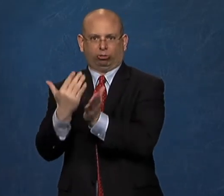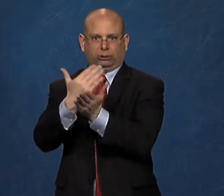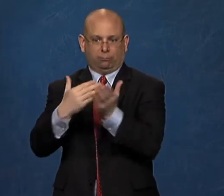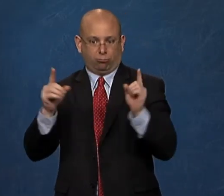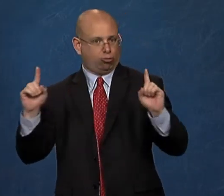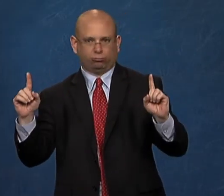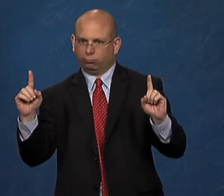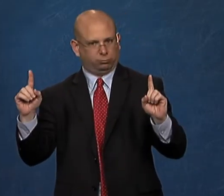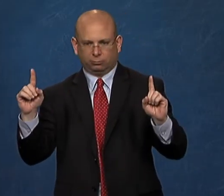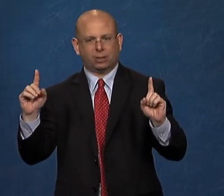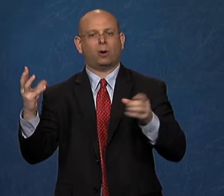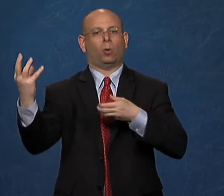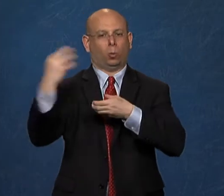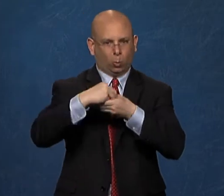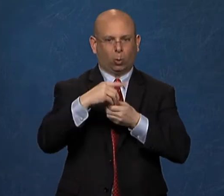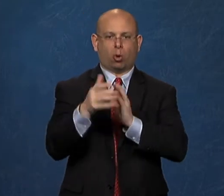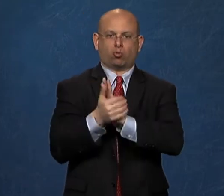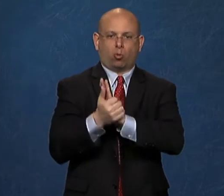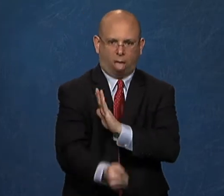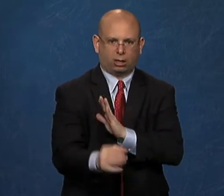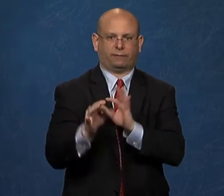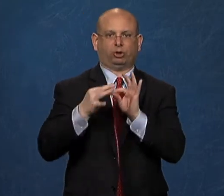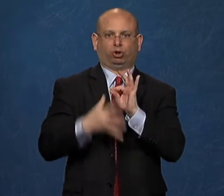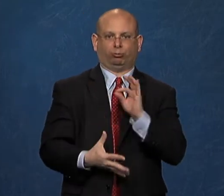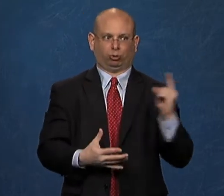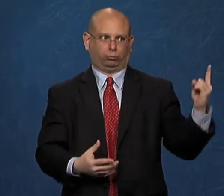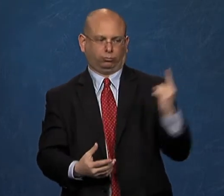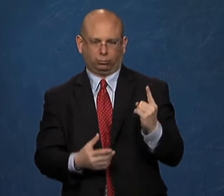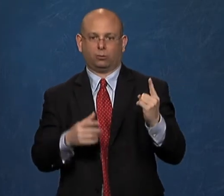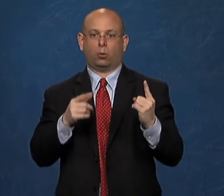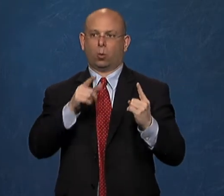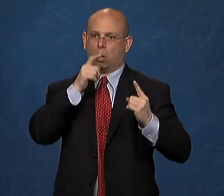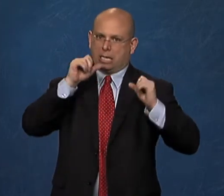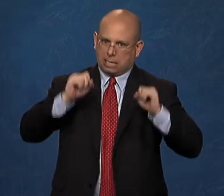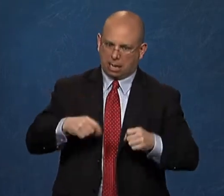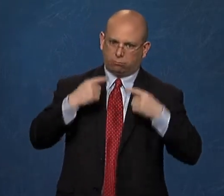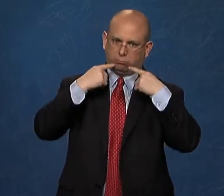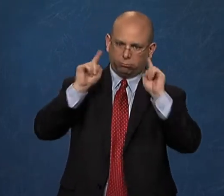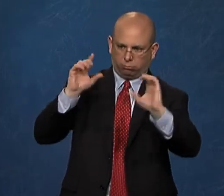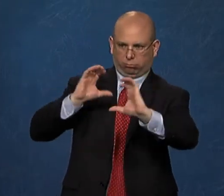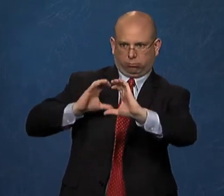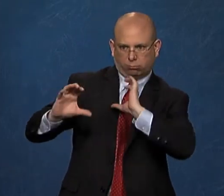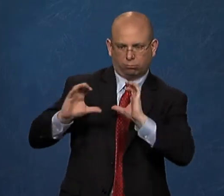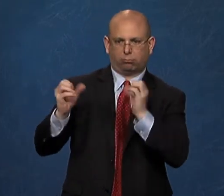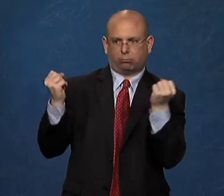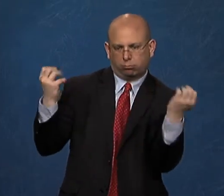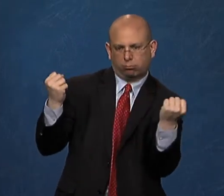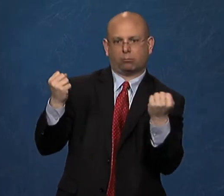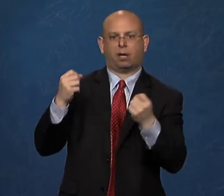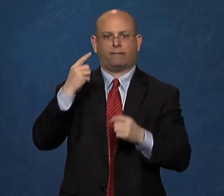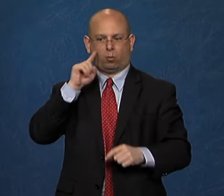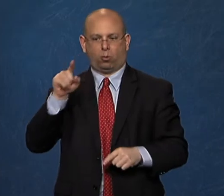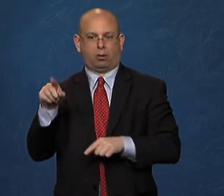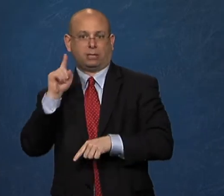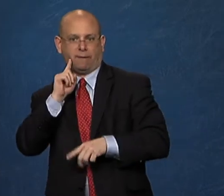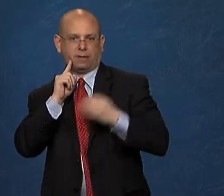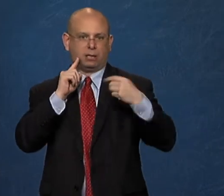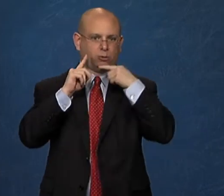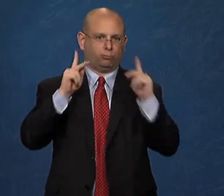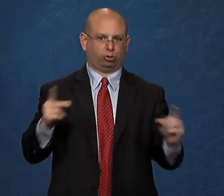available, but if the interpreter is not adequately qualified, the services are also not going to be effective. So it's important to make sure both the